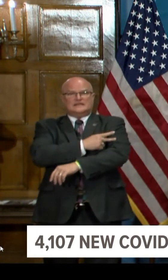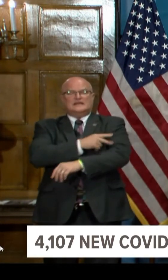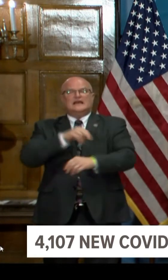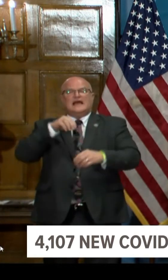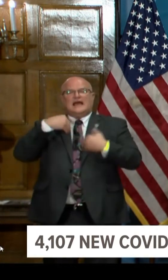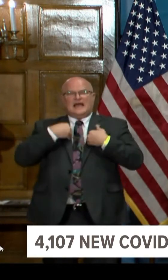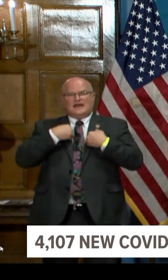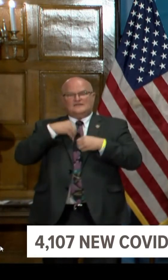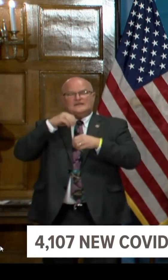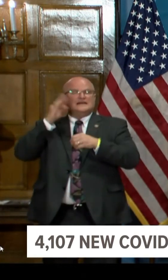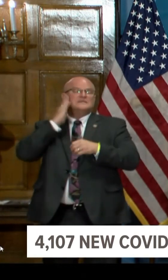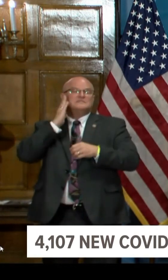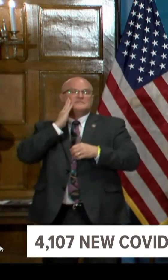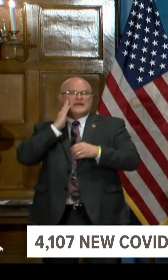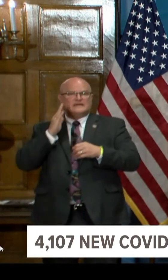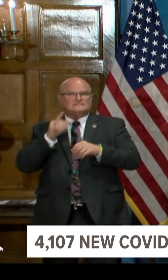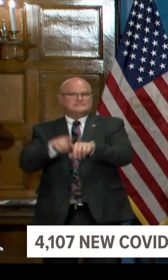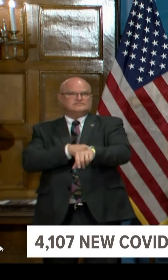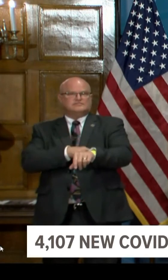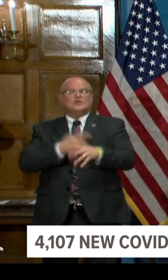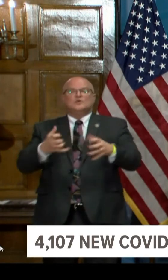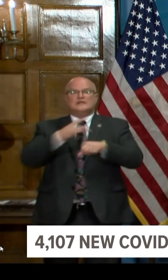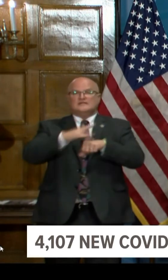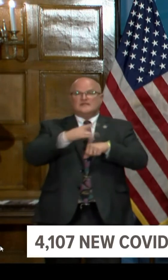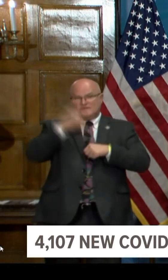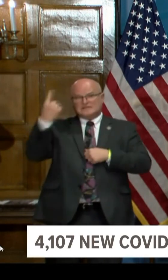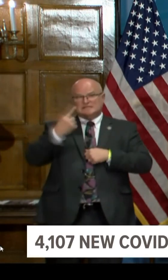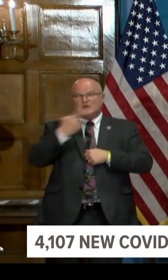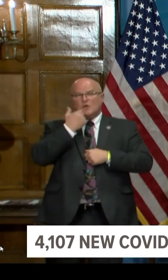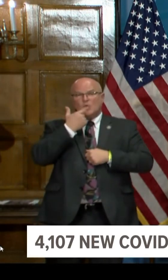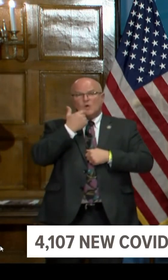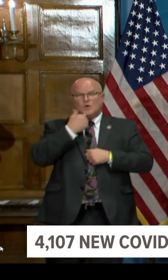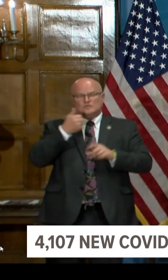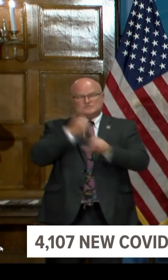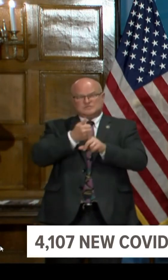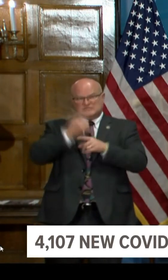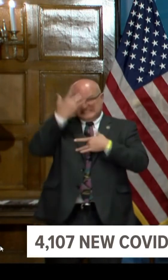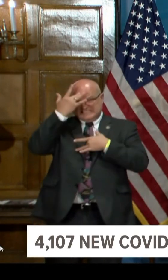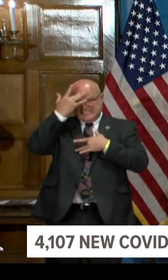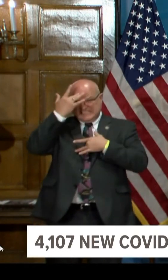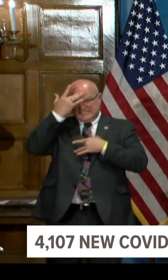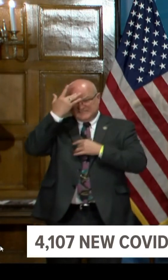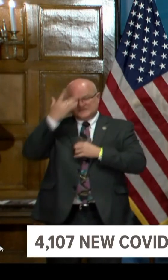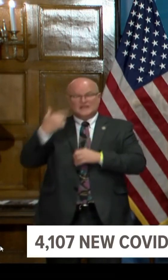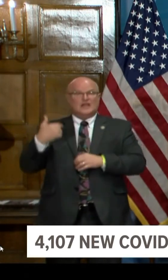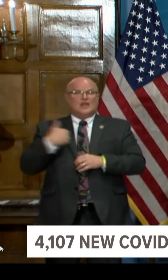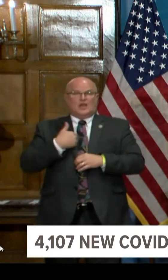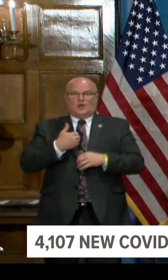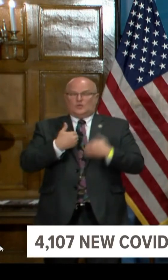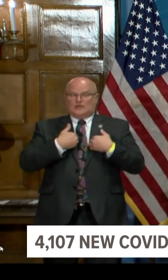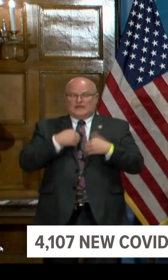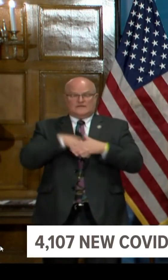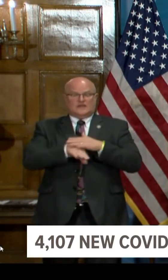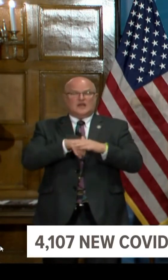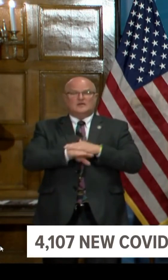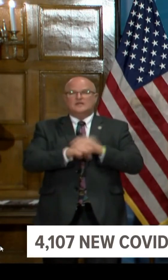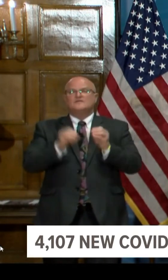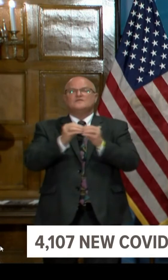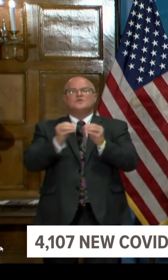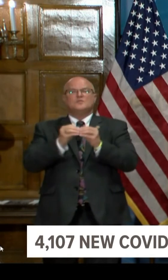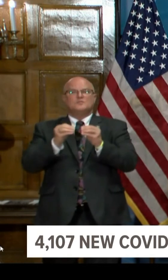inpatient bed. For example, we want that bed to be available for somebody who's acutely ill. And we have accommodations for